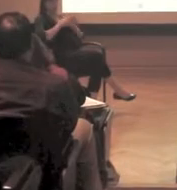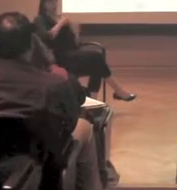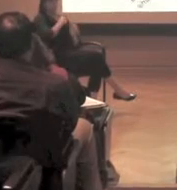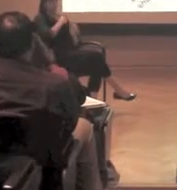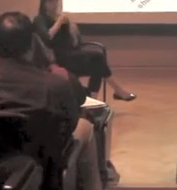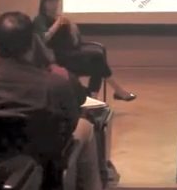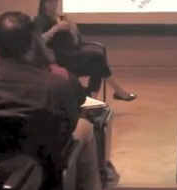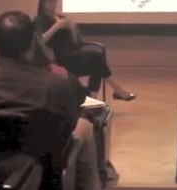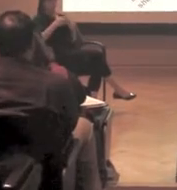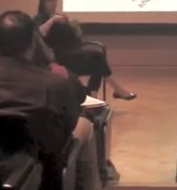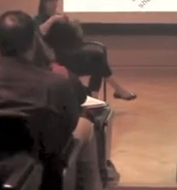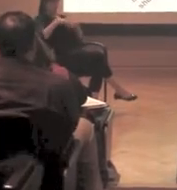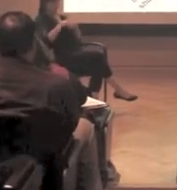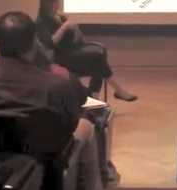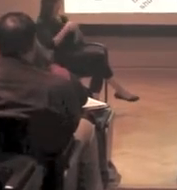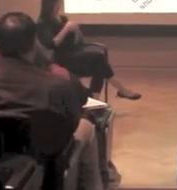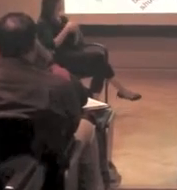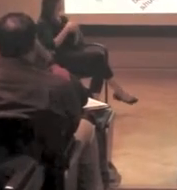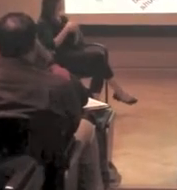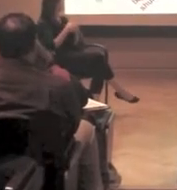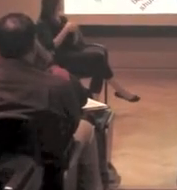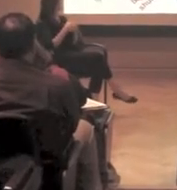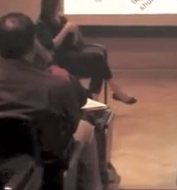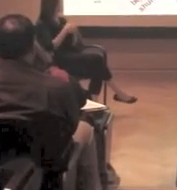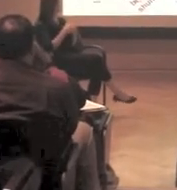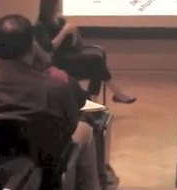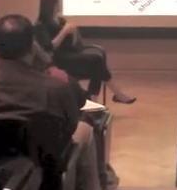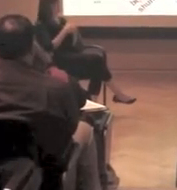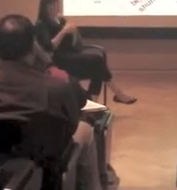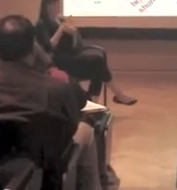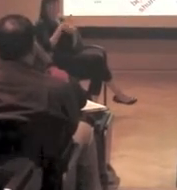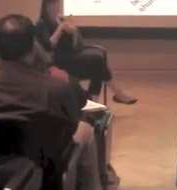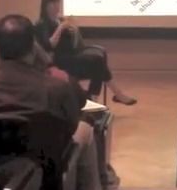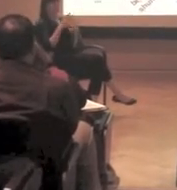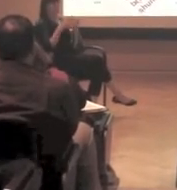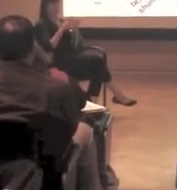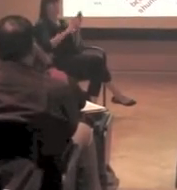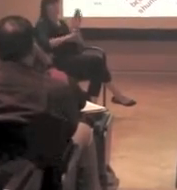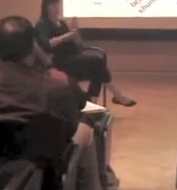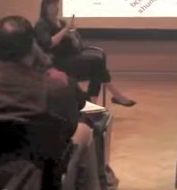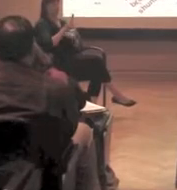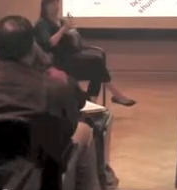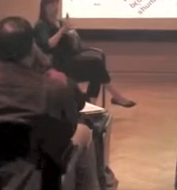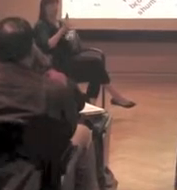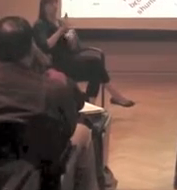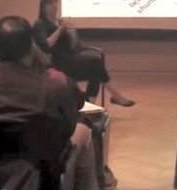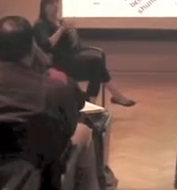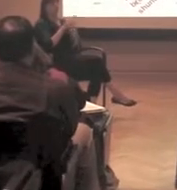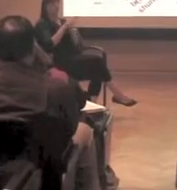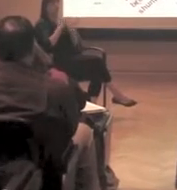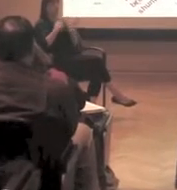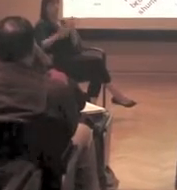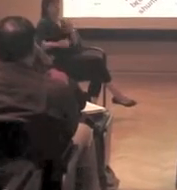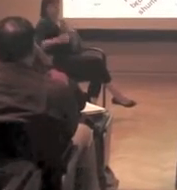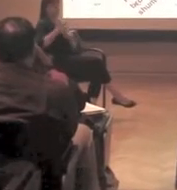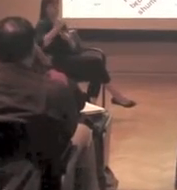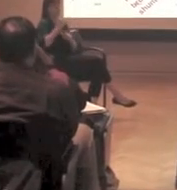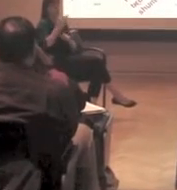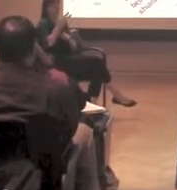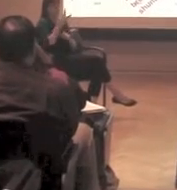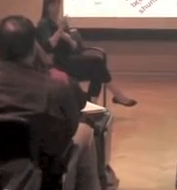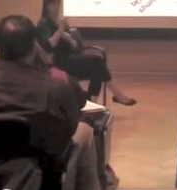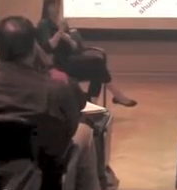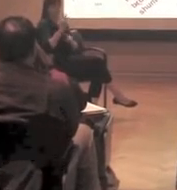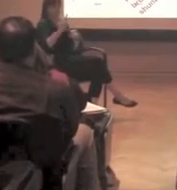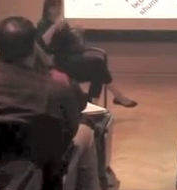and the US. And here we just broke our record. So we have probably the most shunted population that